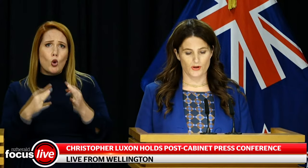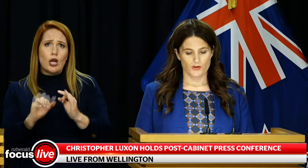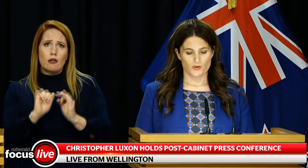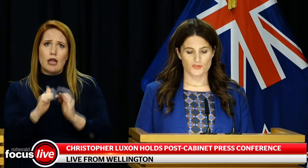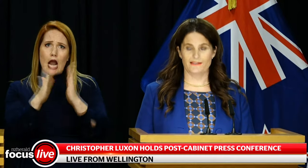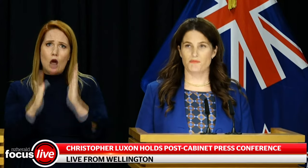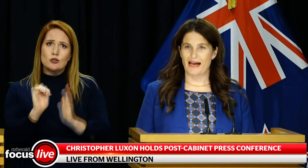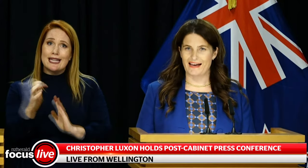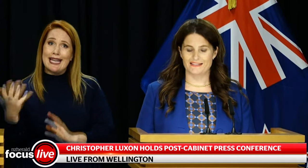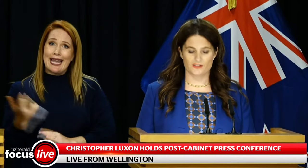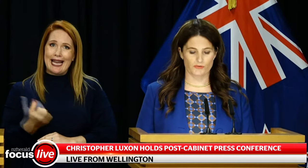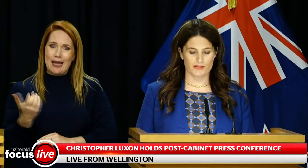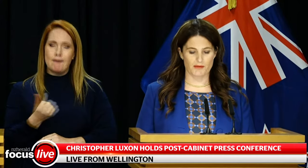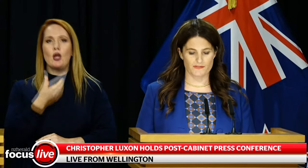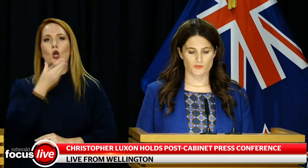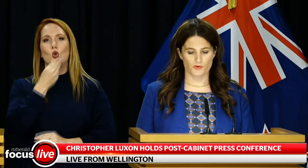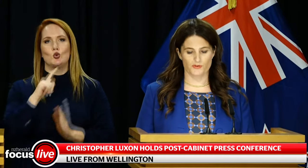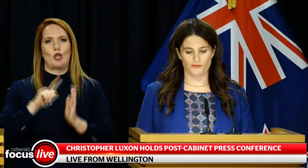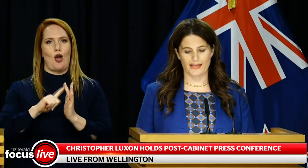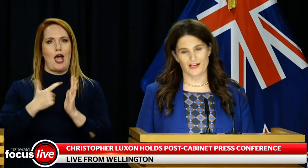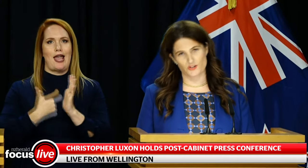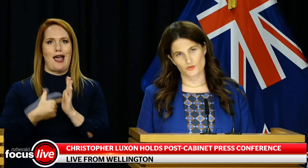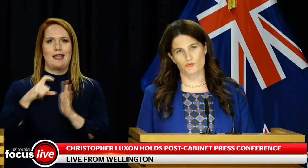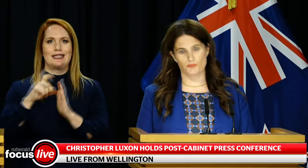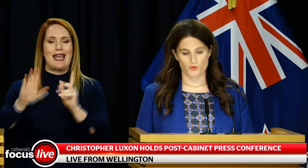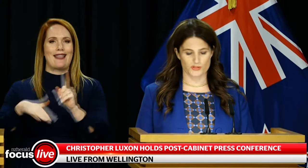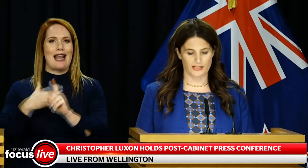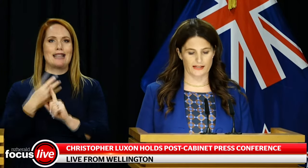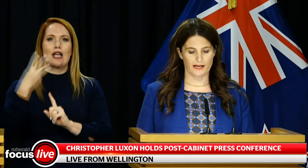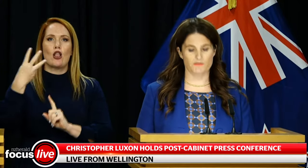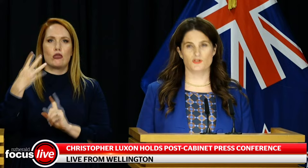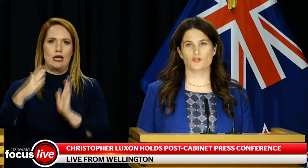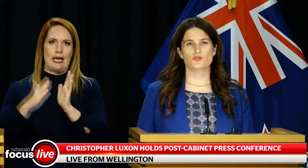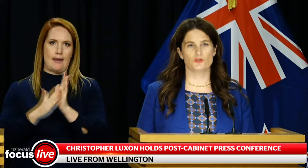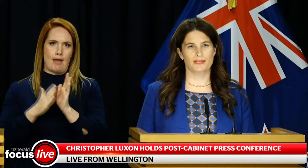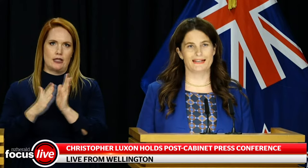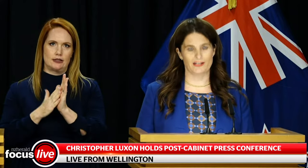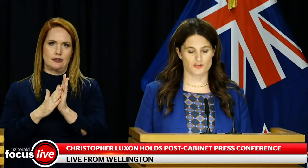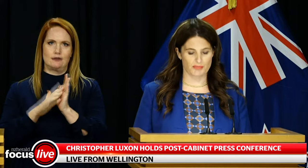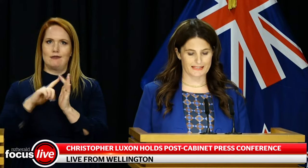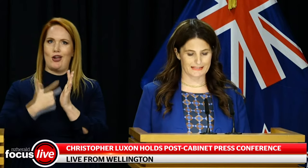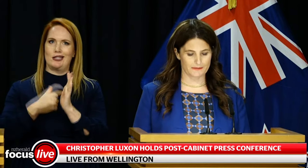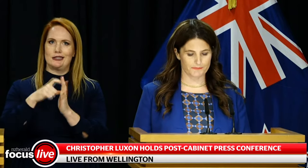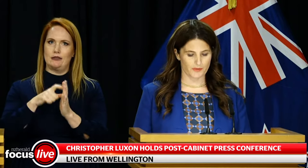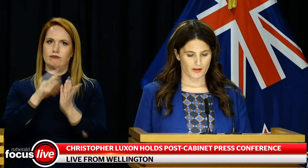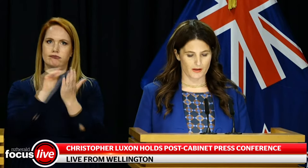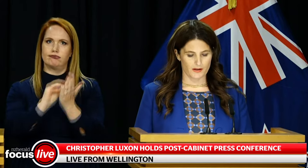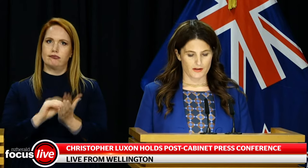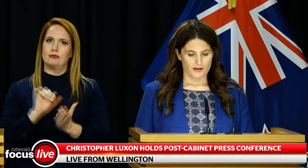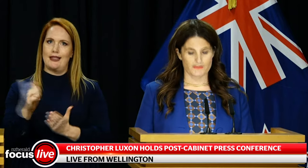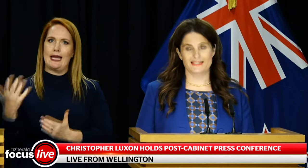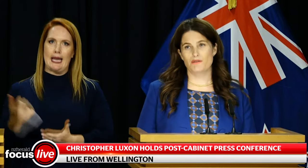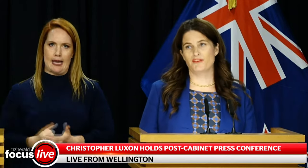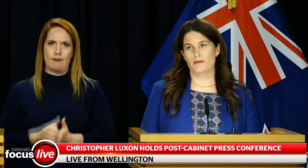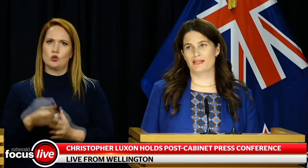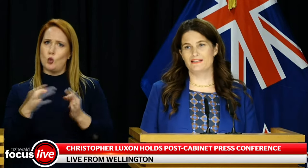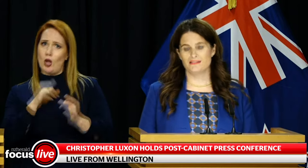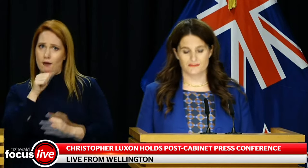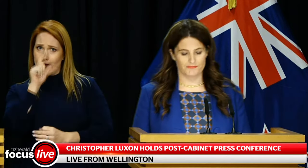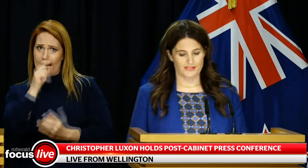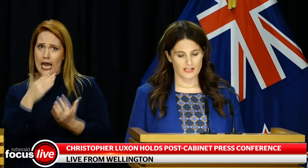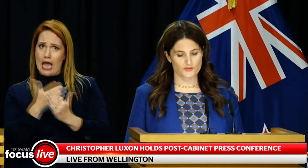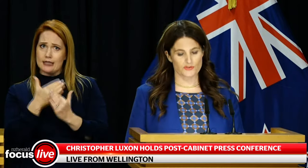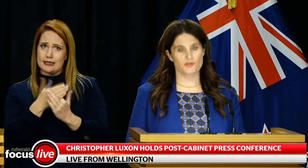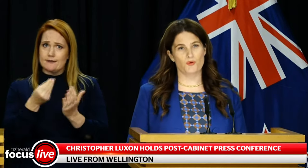Revenue using the past 3 months' worth of actual reported income to determine eligibility. For some